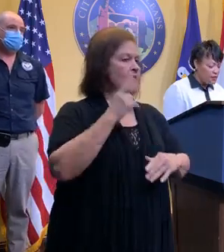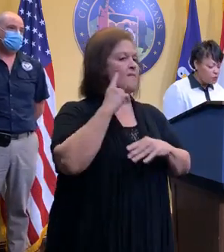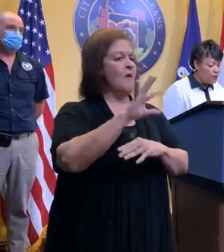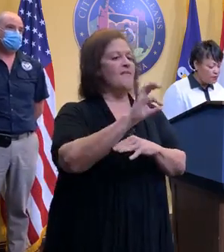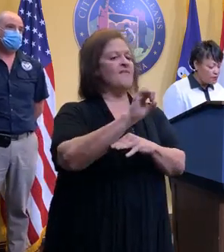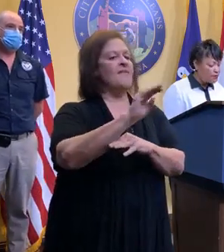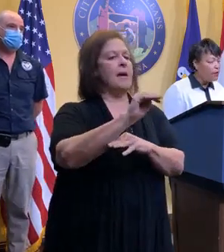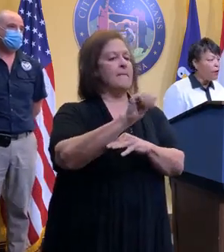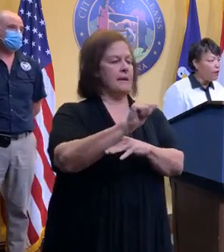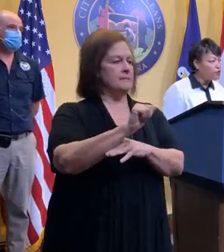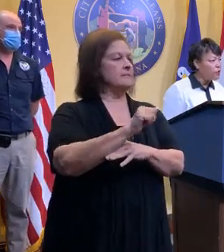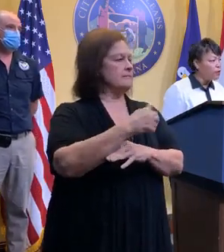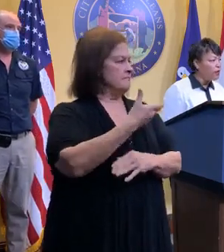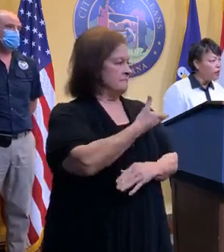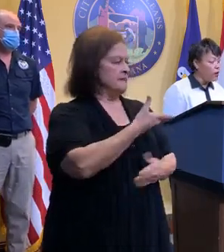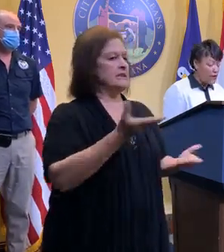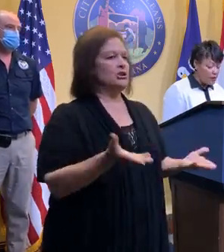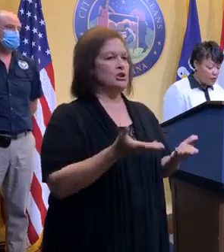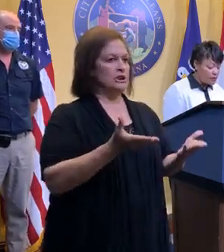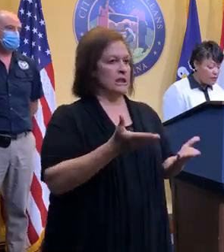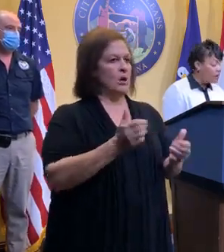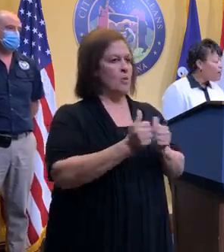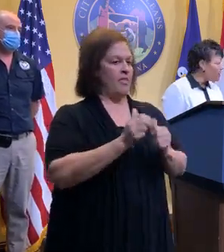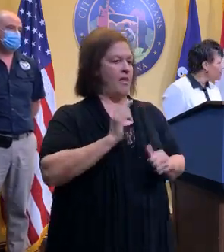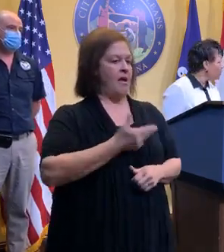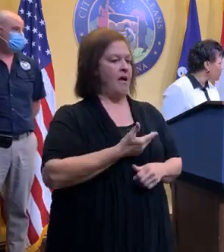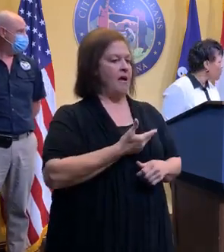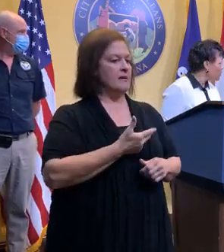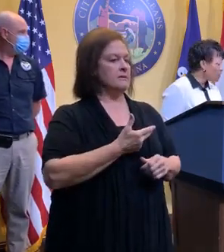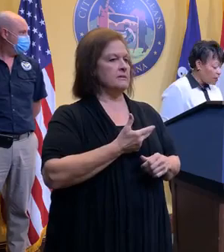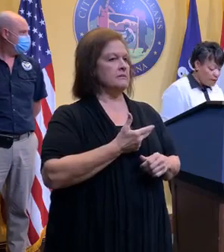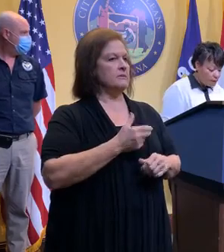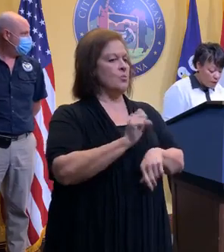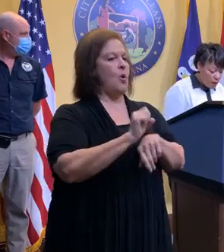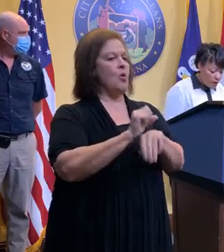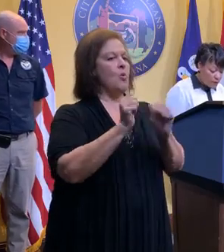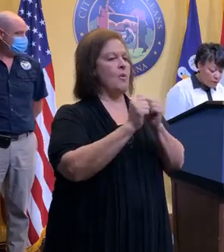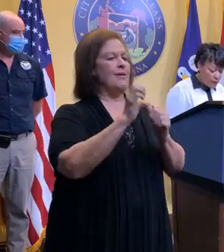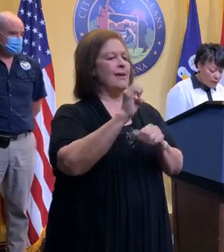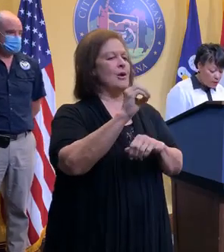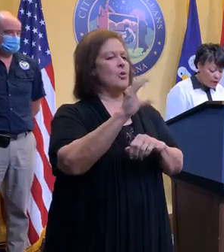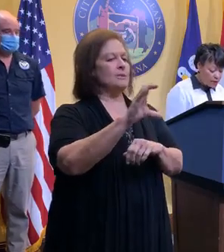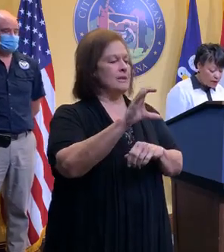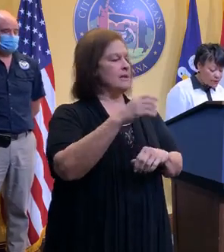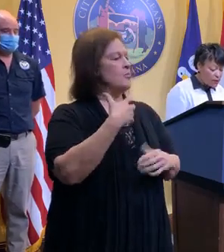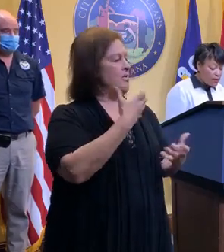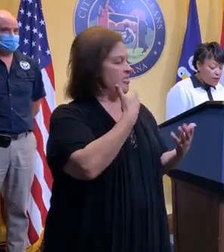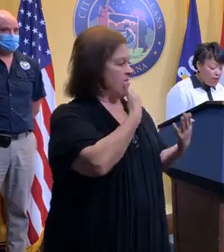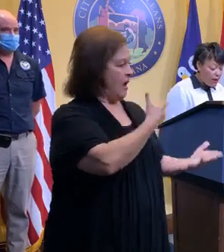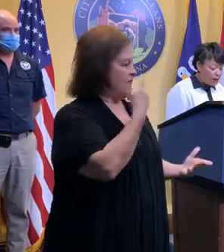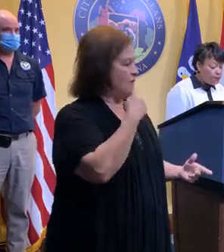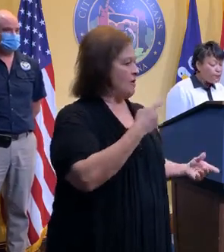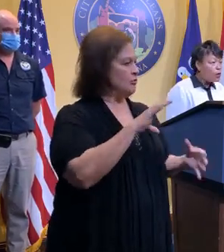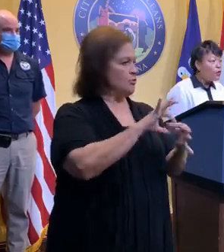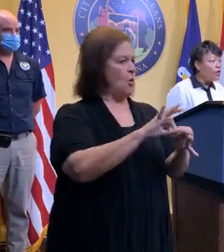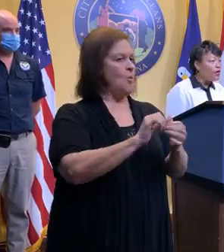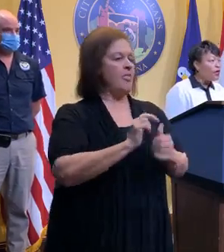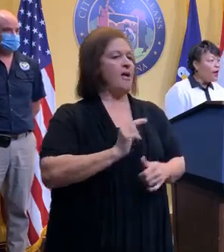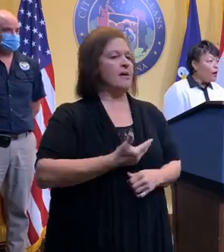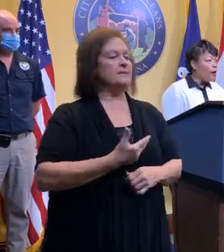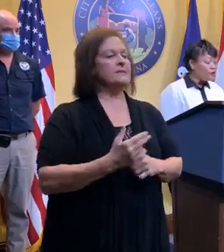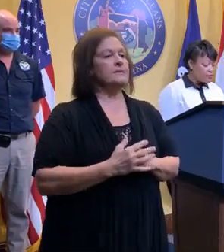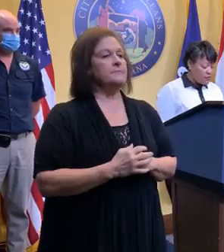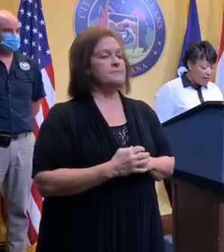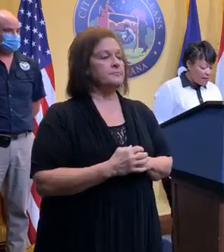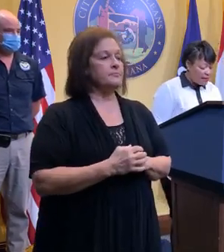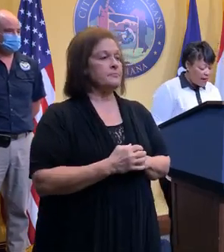FEMA, and he is with us also in our EOC. Thank you so much again for being here with us. Now,